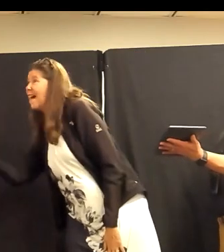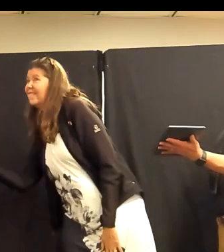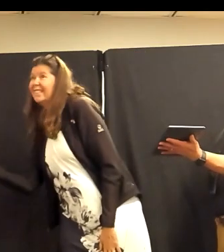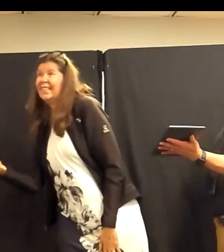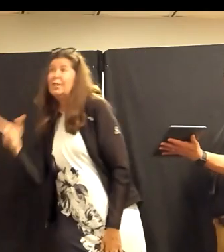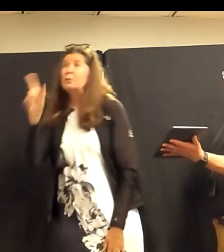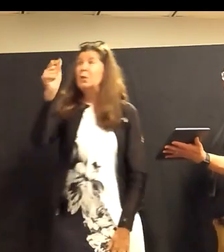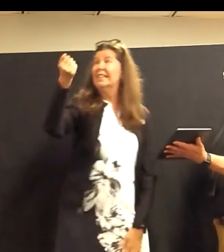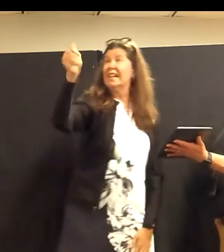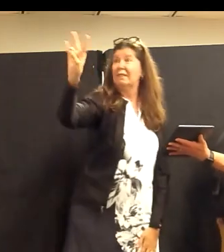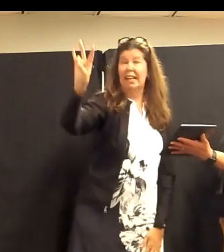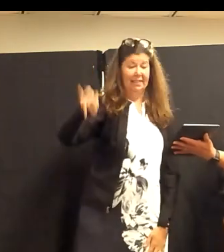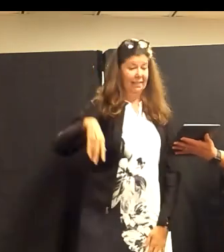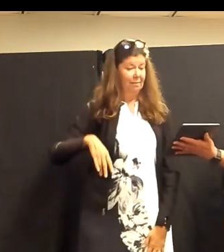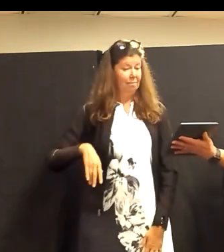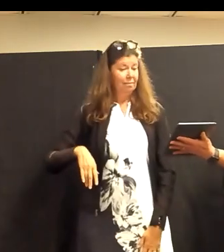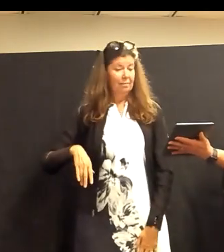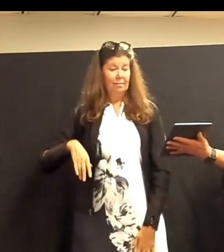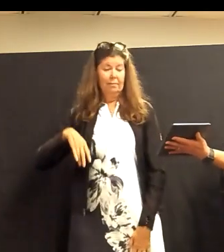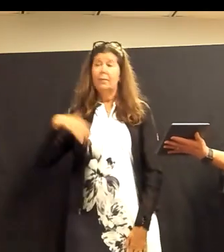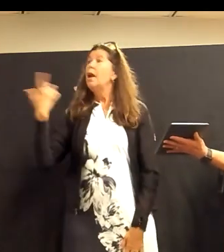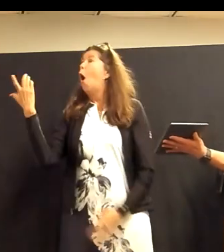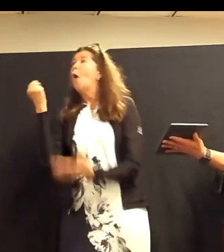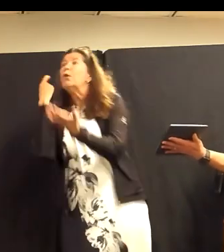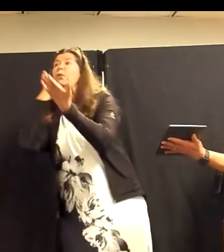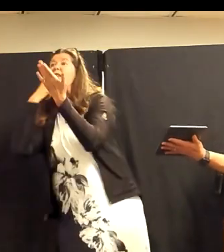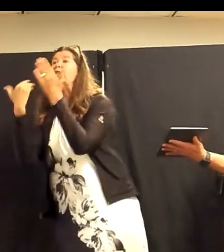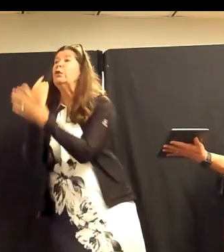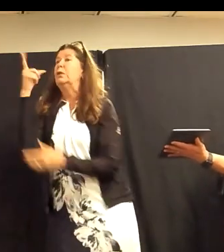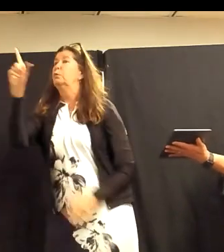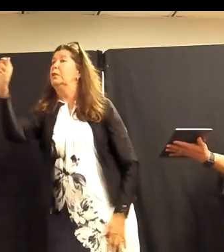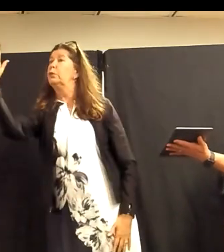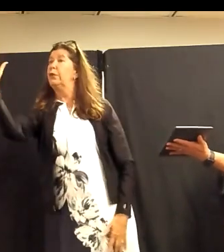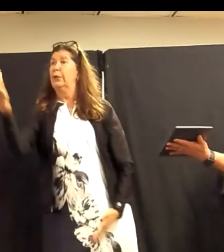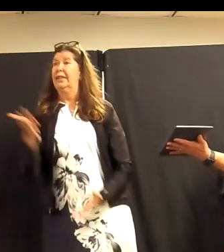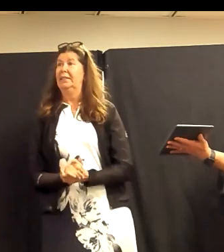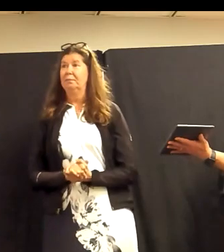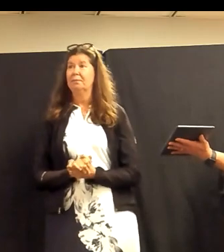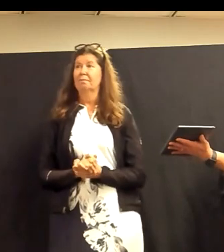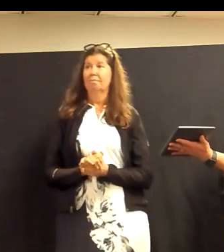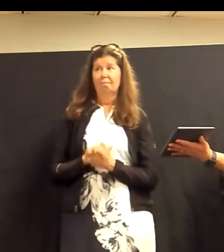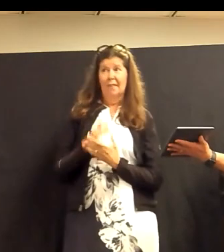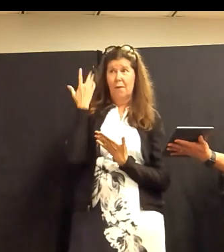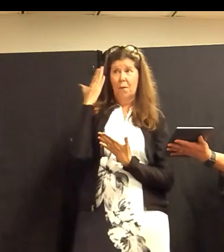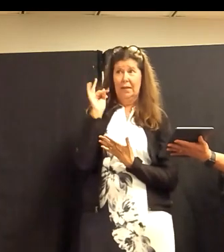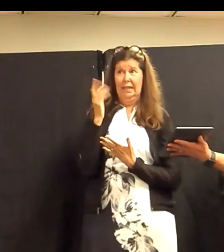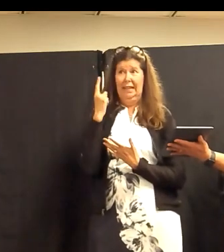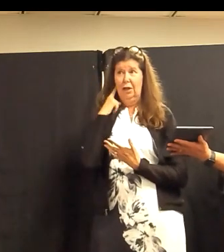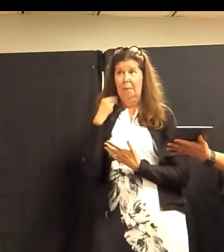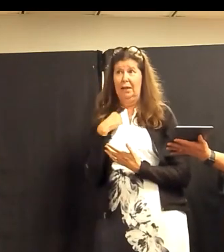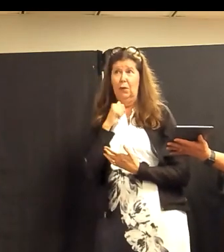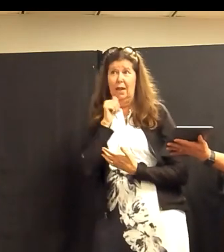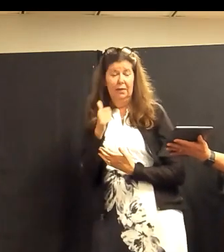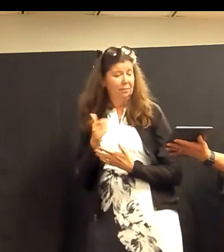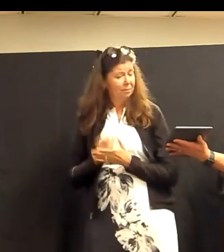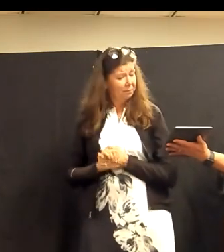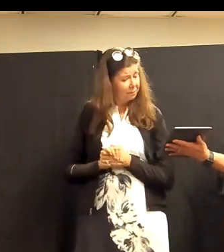Some joined in 2011, 2012, 2017. Some are newly joined